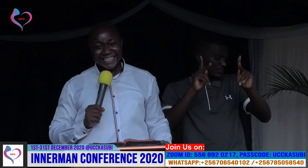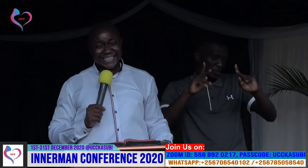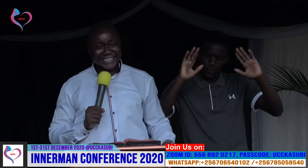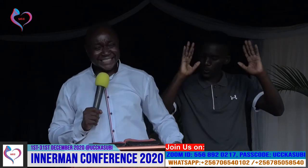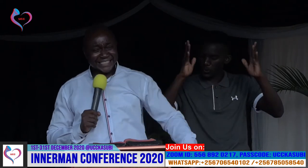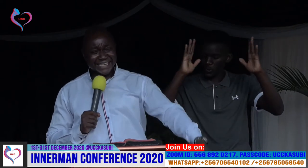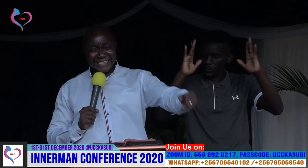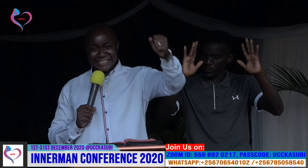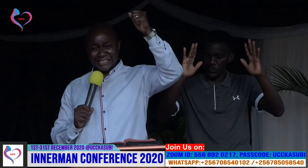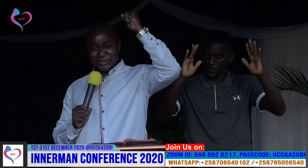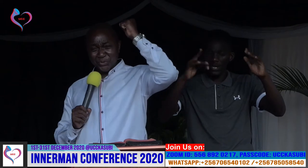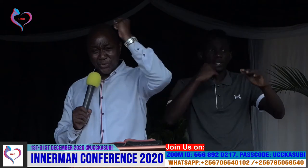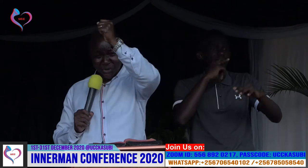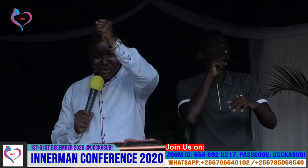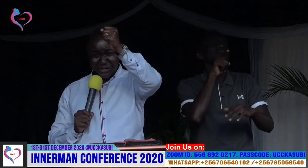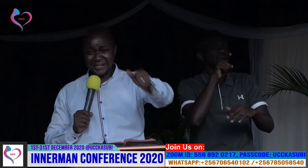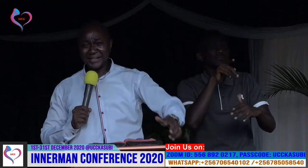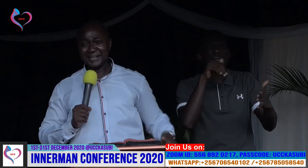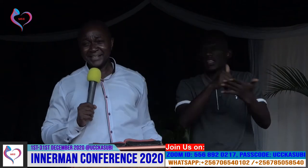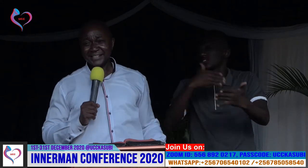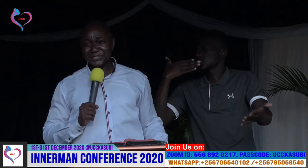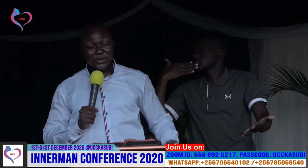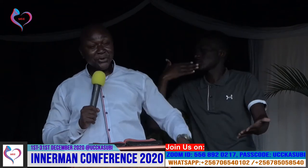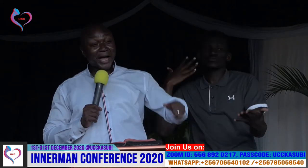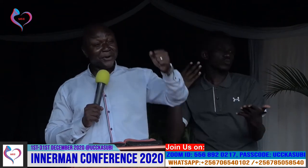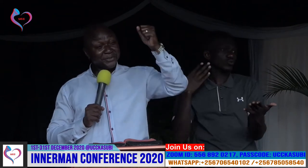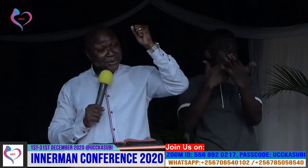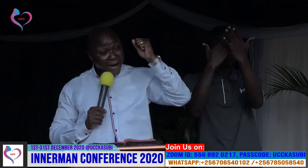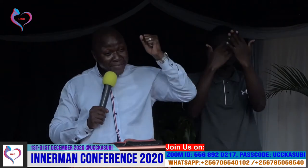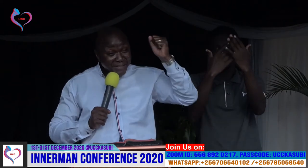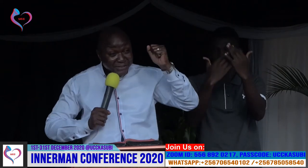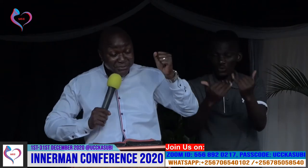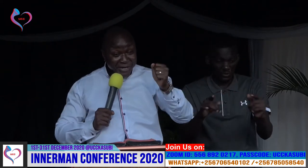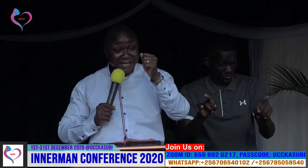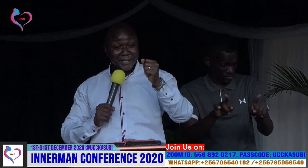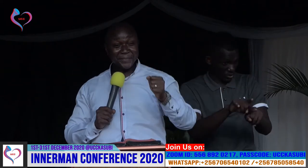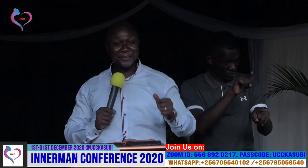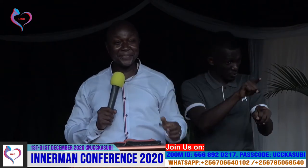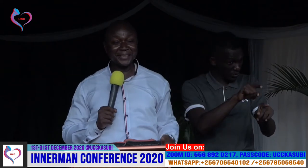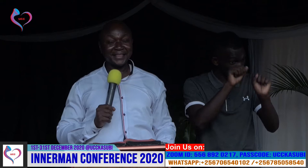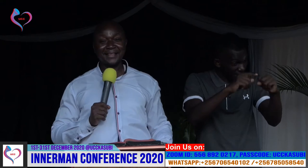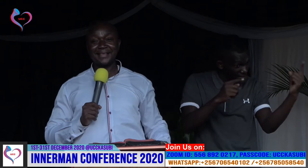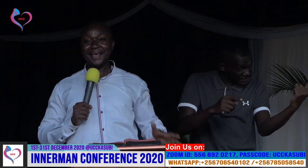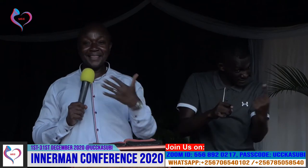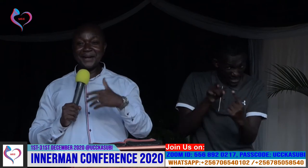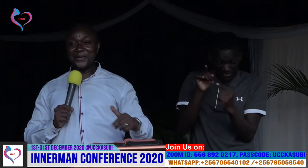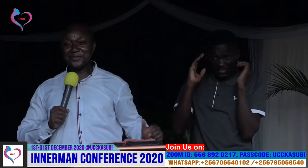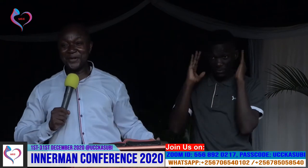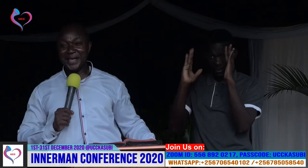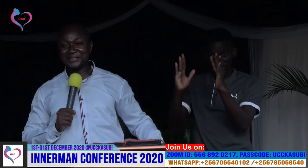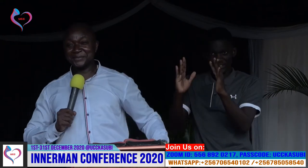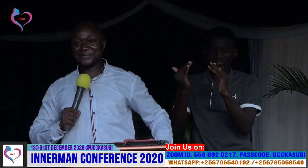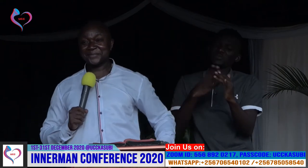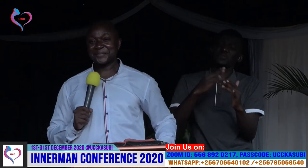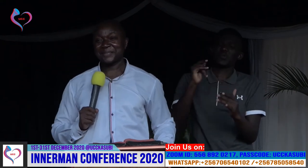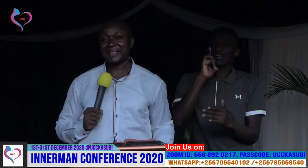He said, "This is good. Good. So you can also come this way." And then we went for